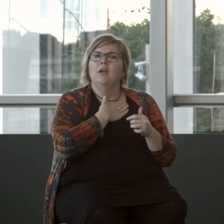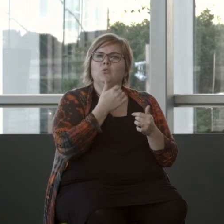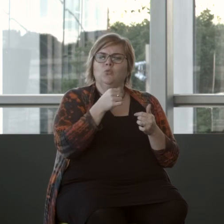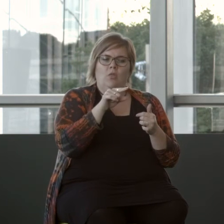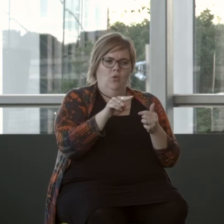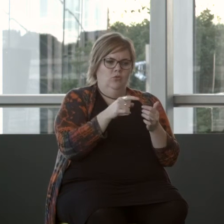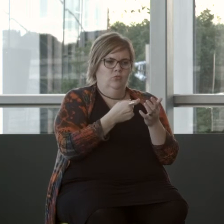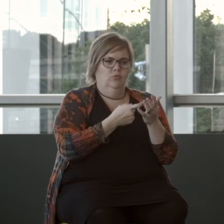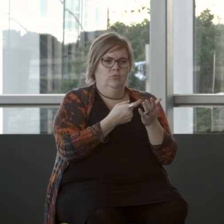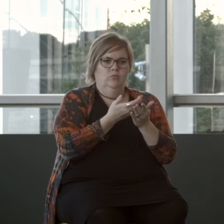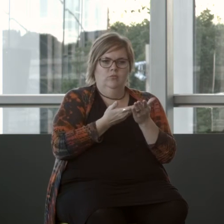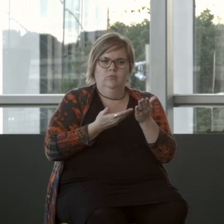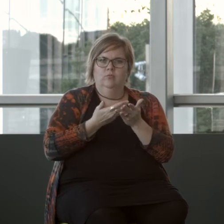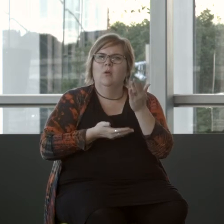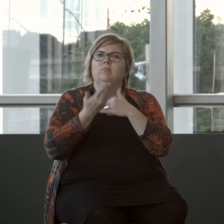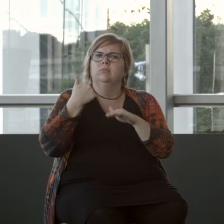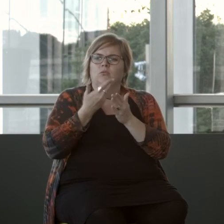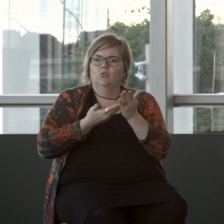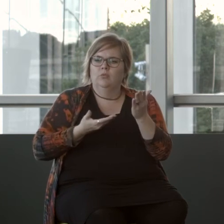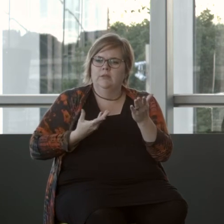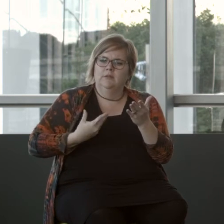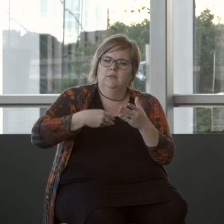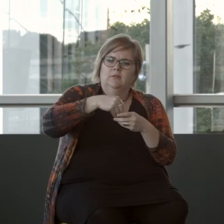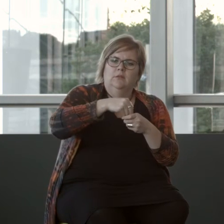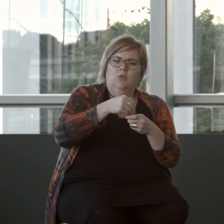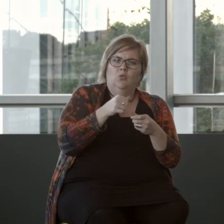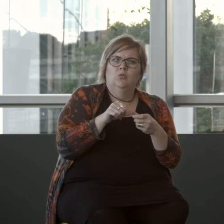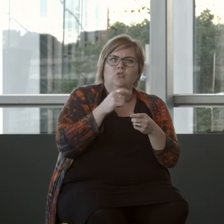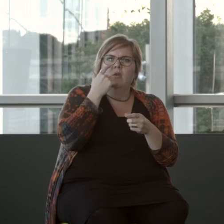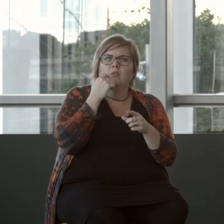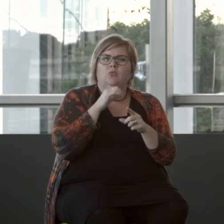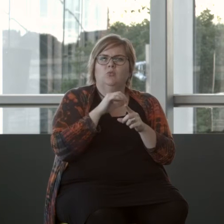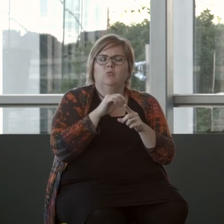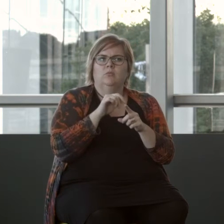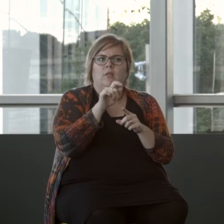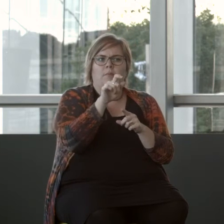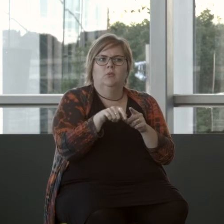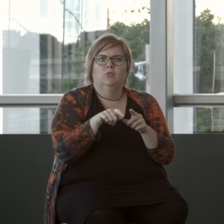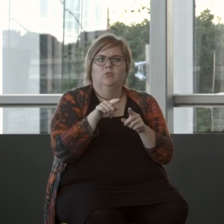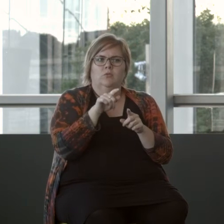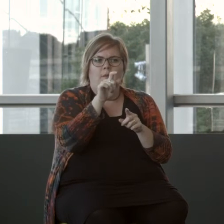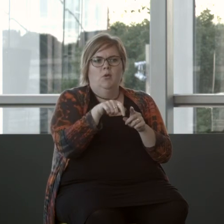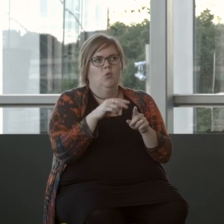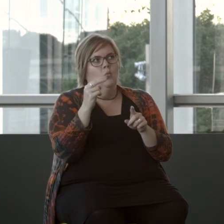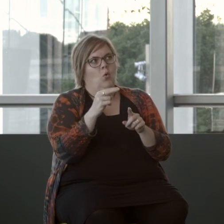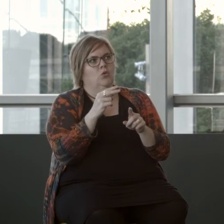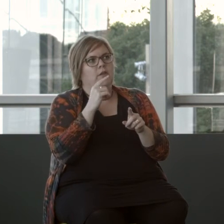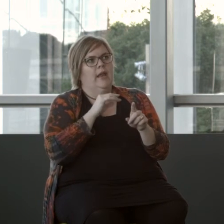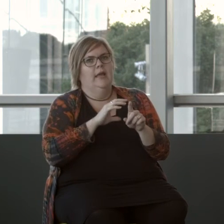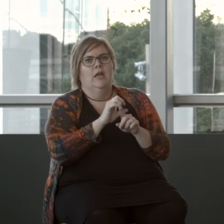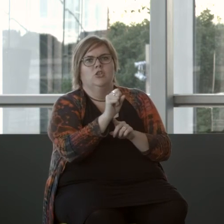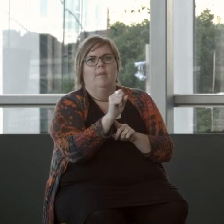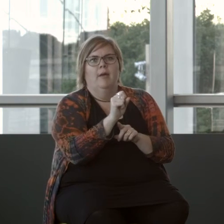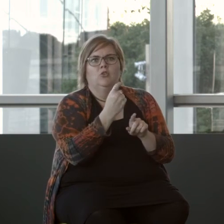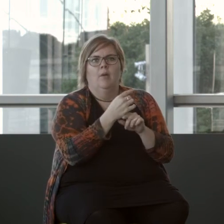those references to sort of catch the viewer up and talk about how we've